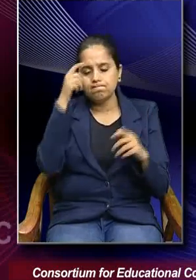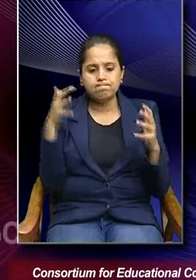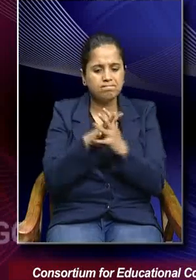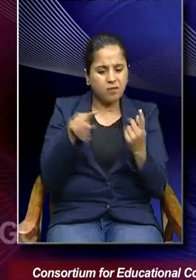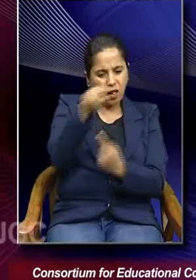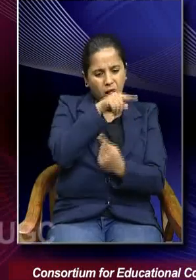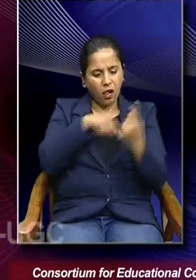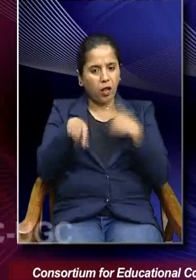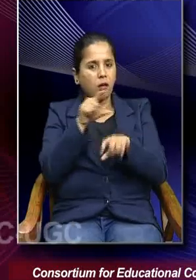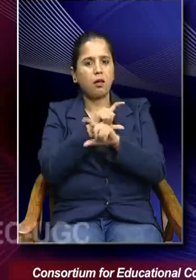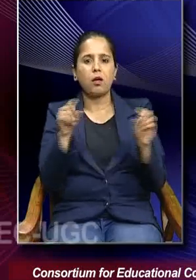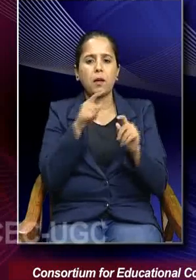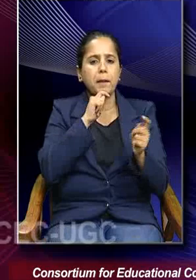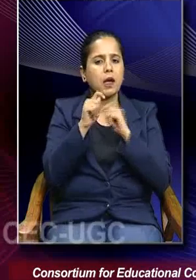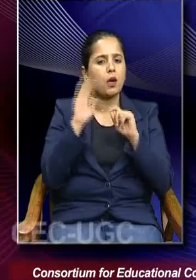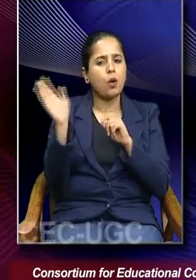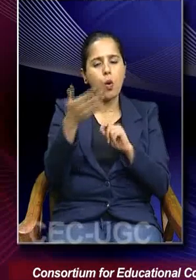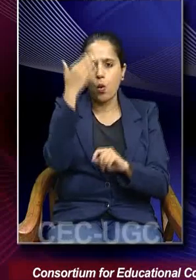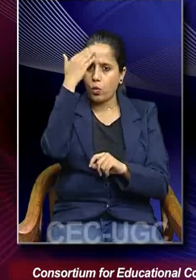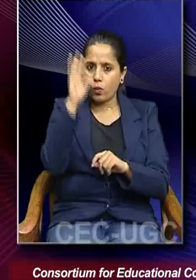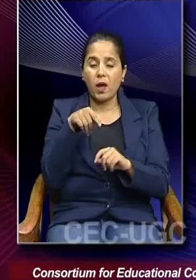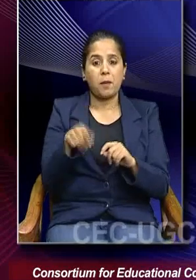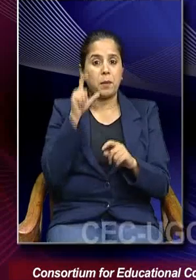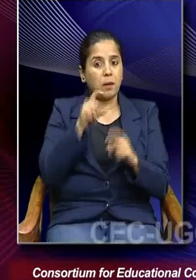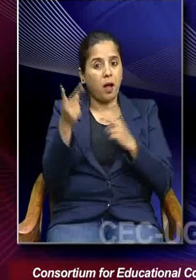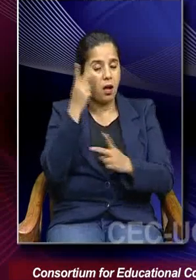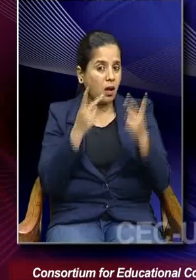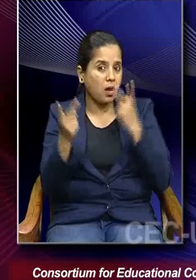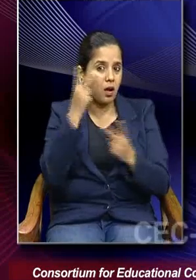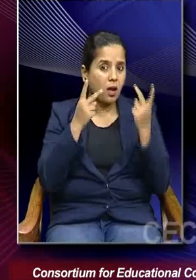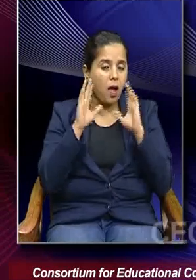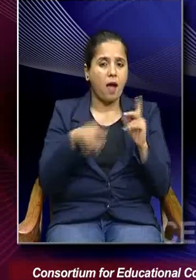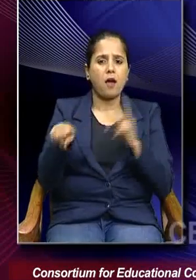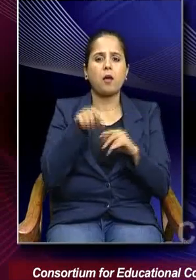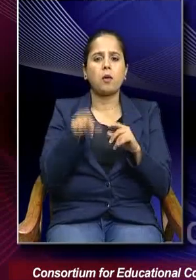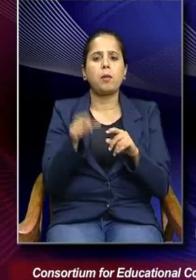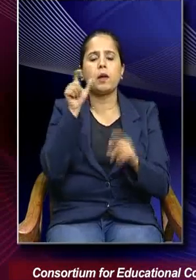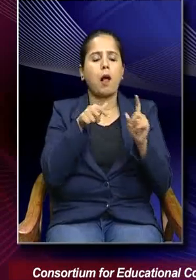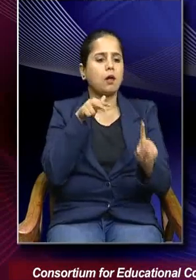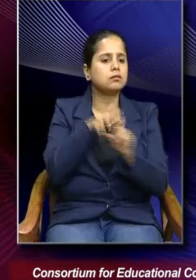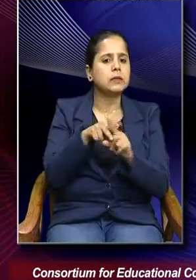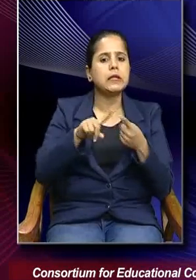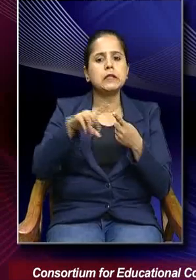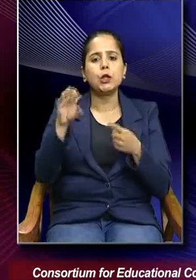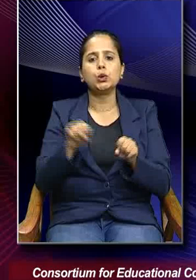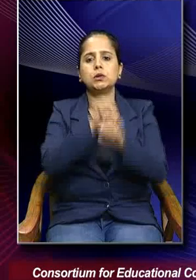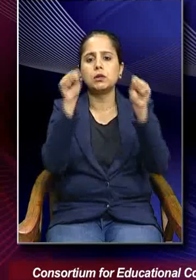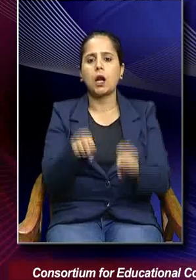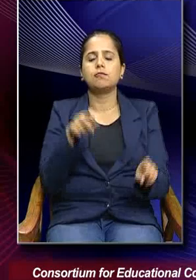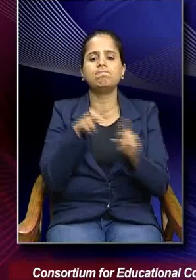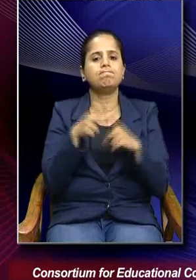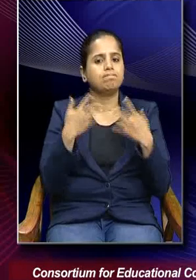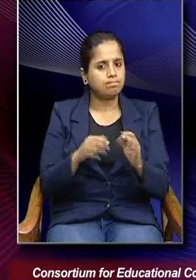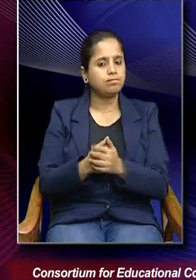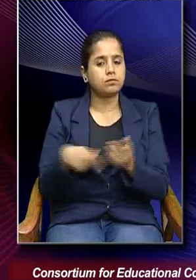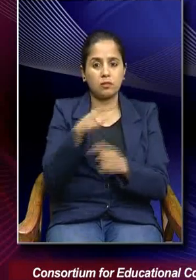All over the media we are aware that tourism kind of has disturbed the ecosystem. So we see